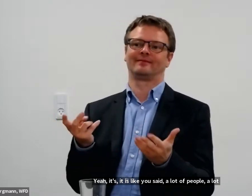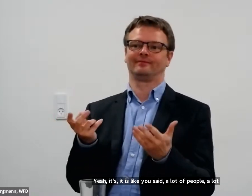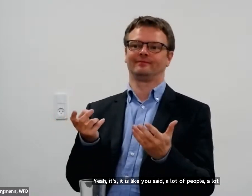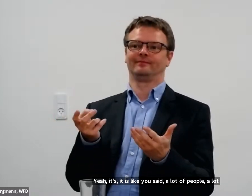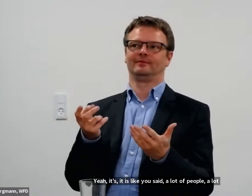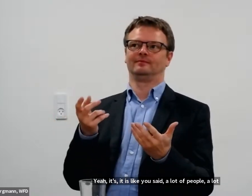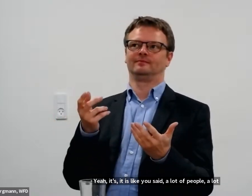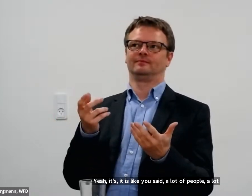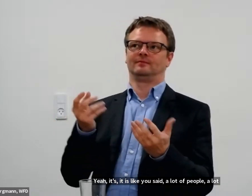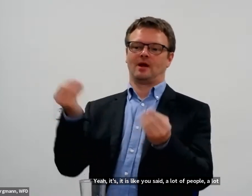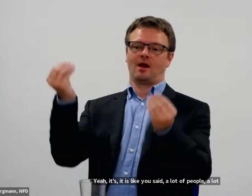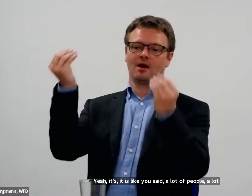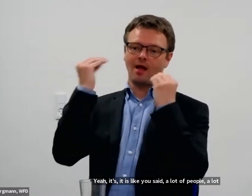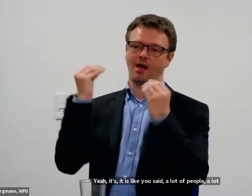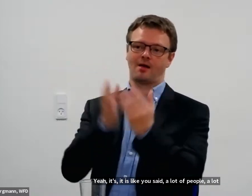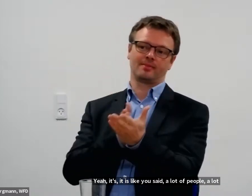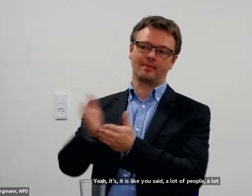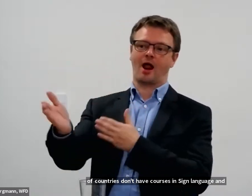sign language,